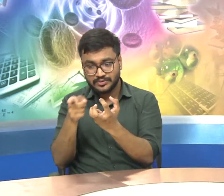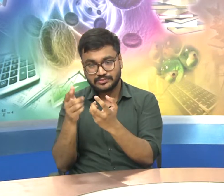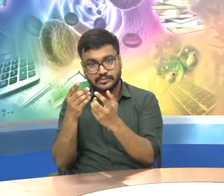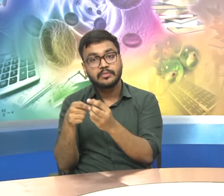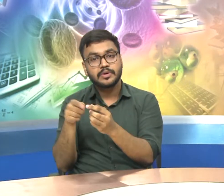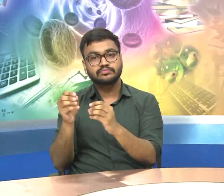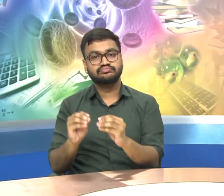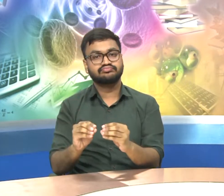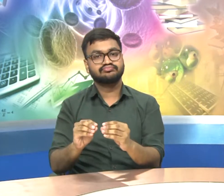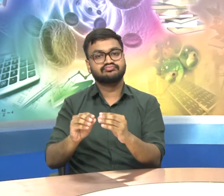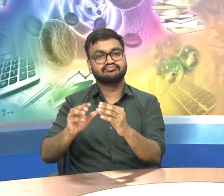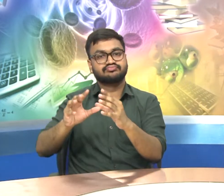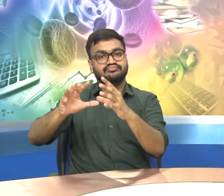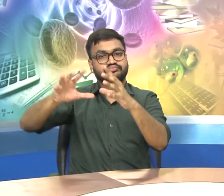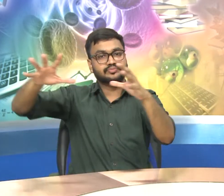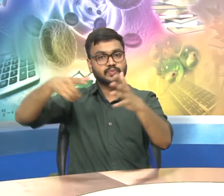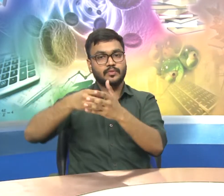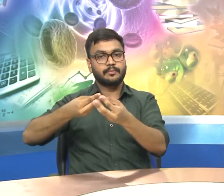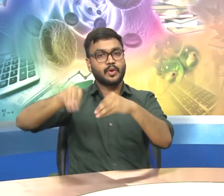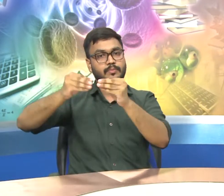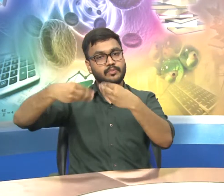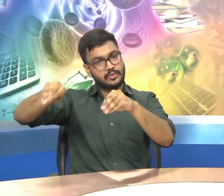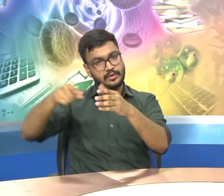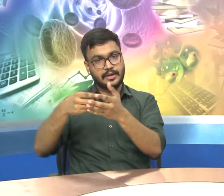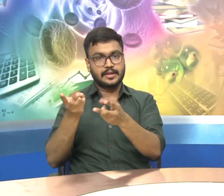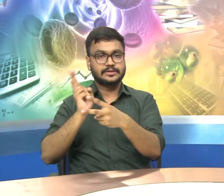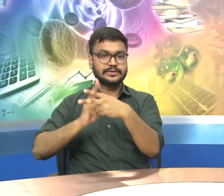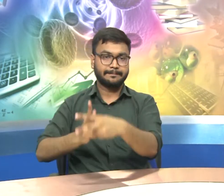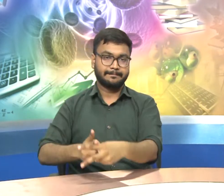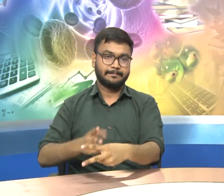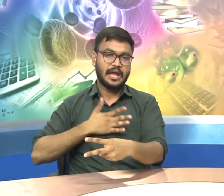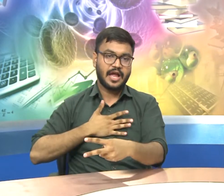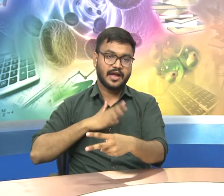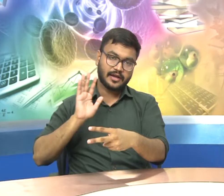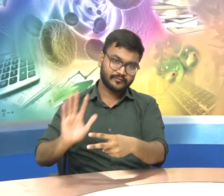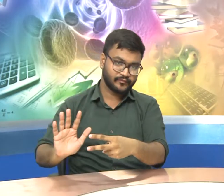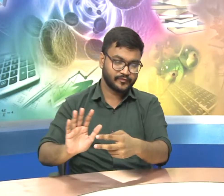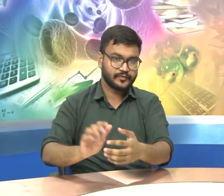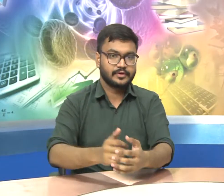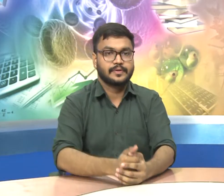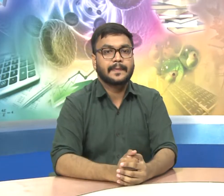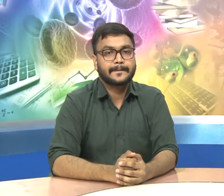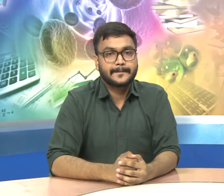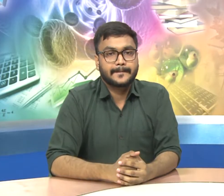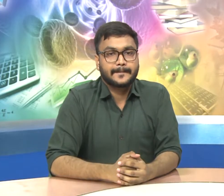And light Topeka moth extinct slowly.